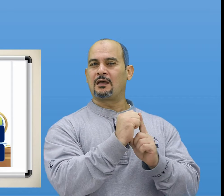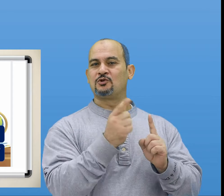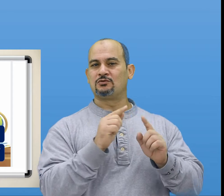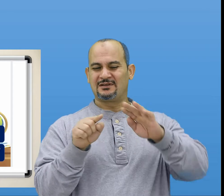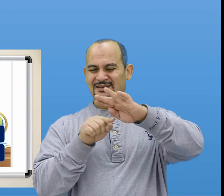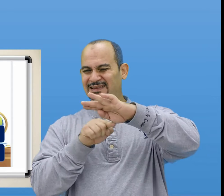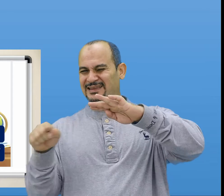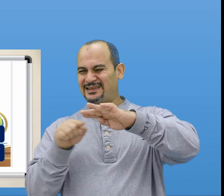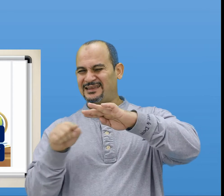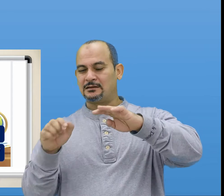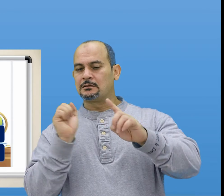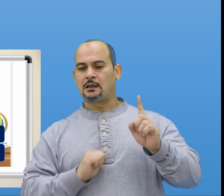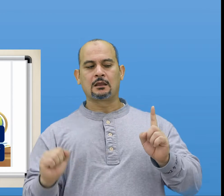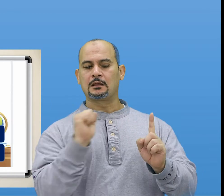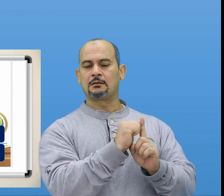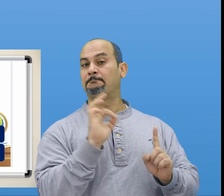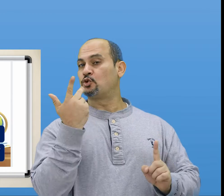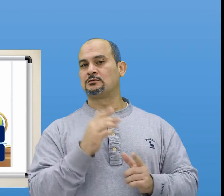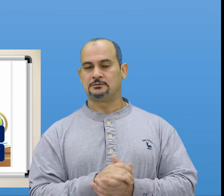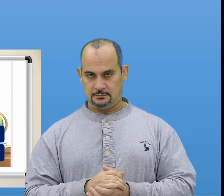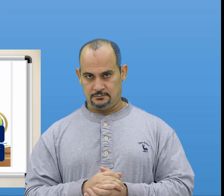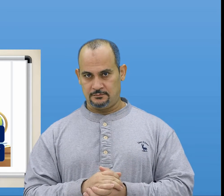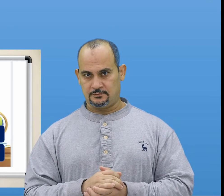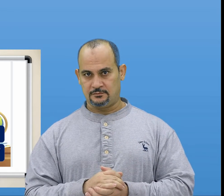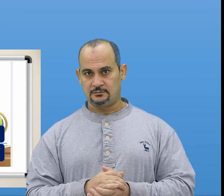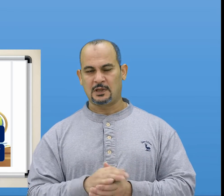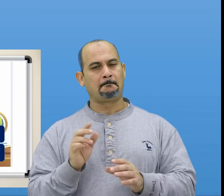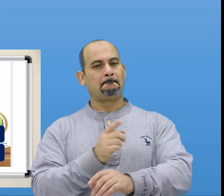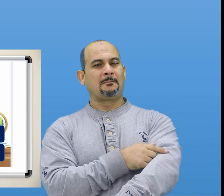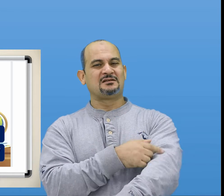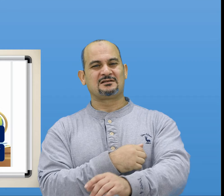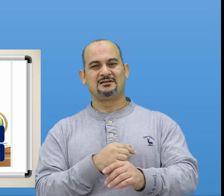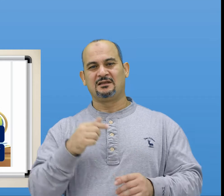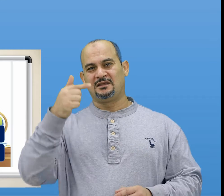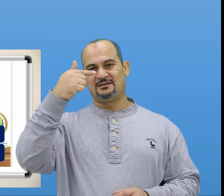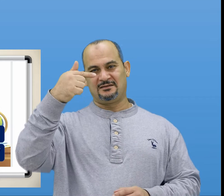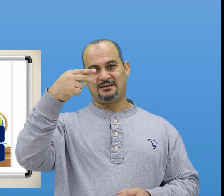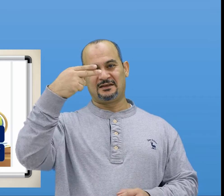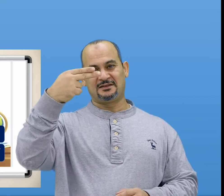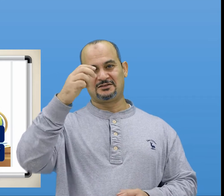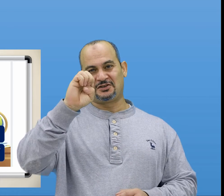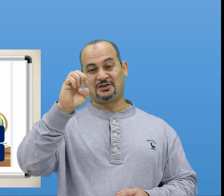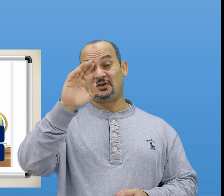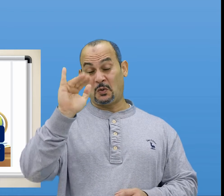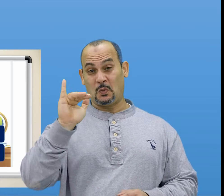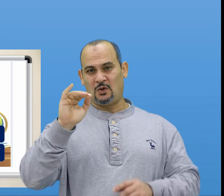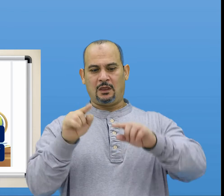For example, we are a very close-knit family and support each other through any crisis. We are together,